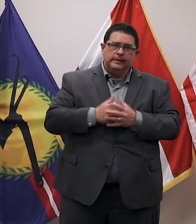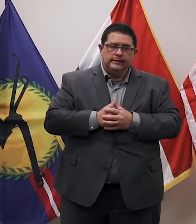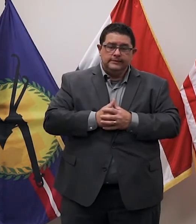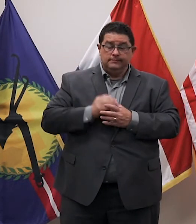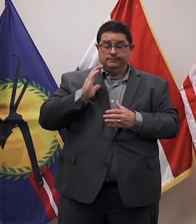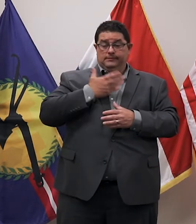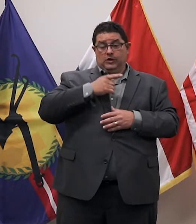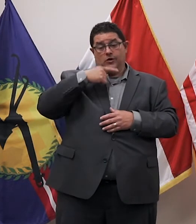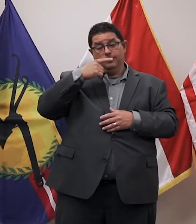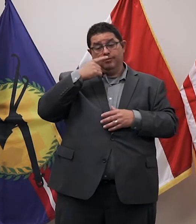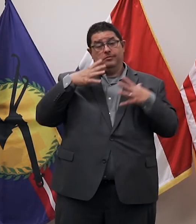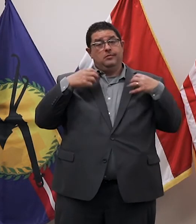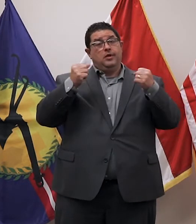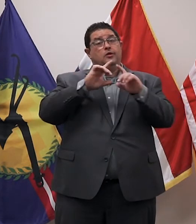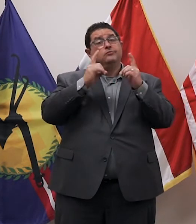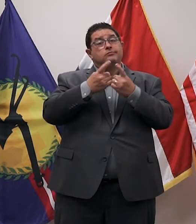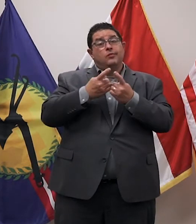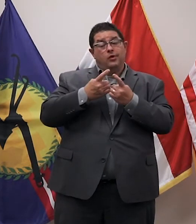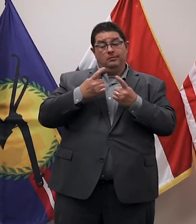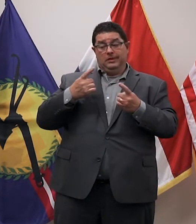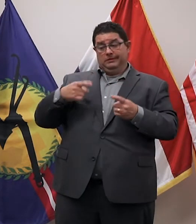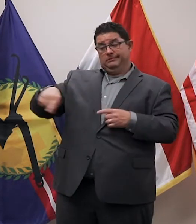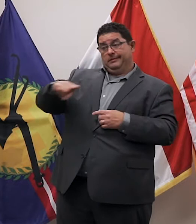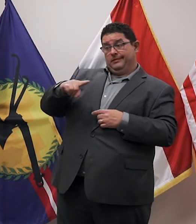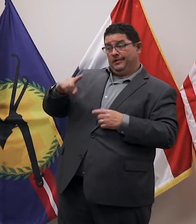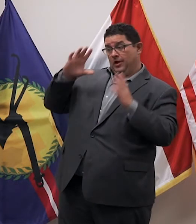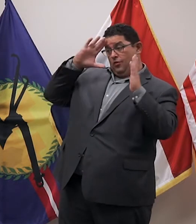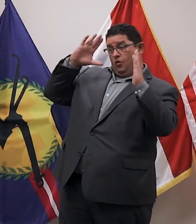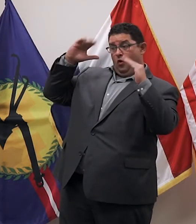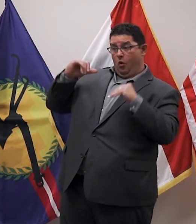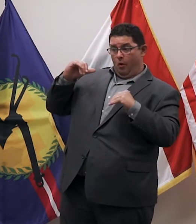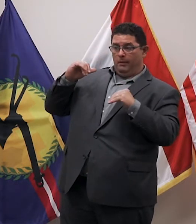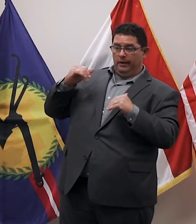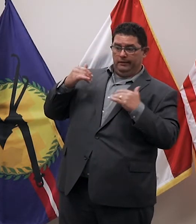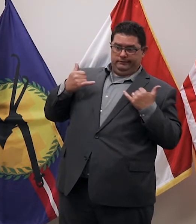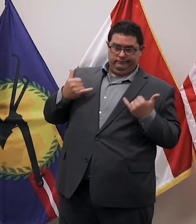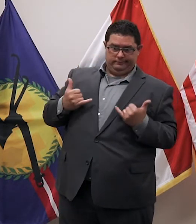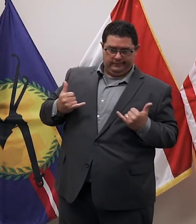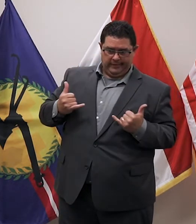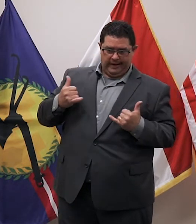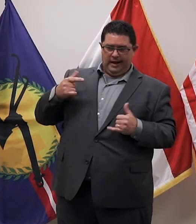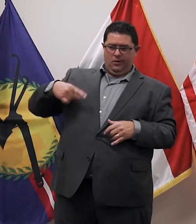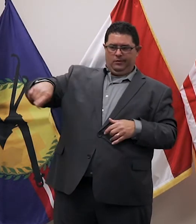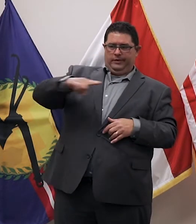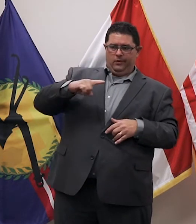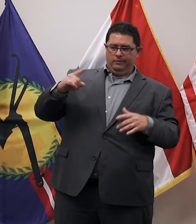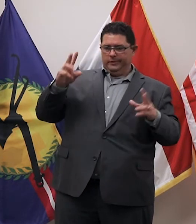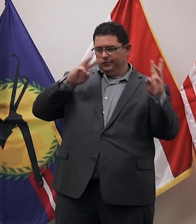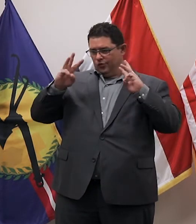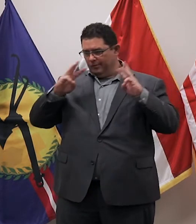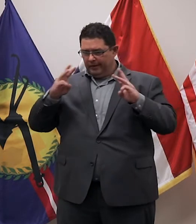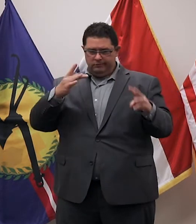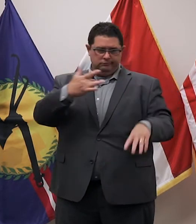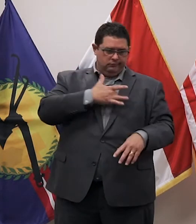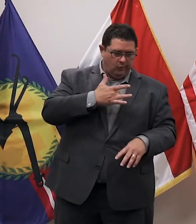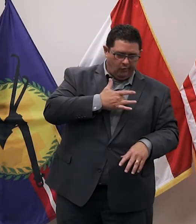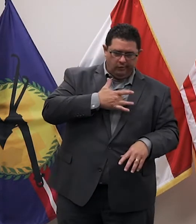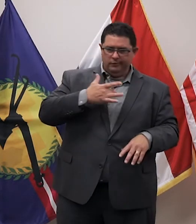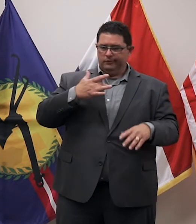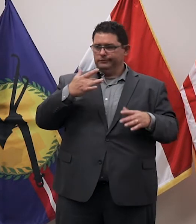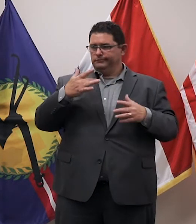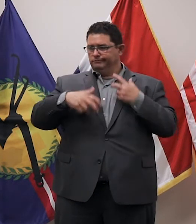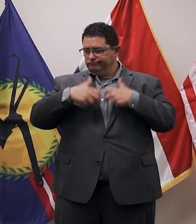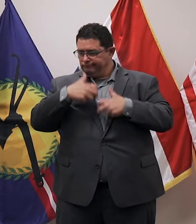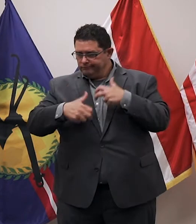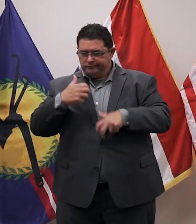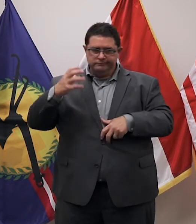health departments were hoping that by this point in 2021, they would be talking about cardiovascular disease or obesity or any of the public health